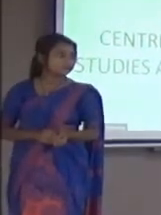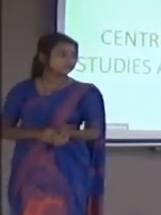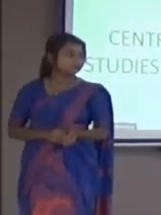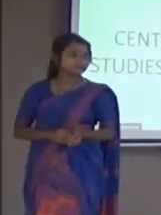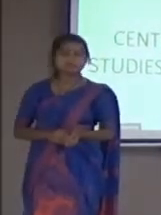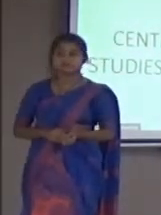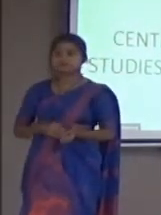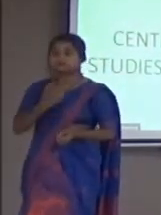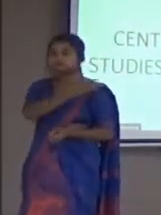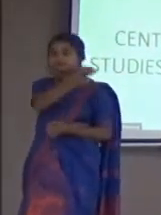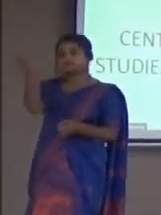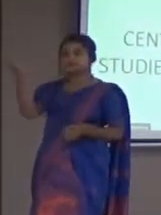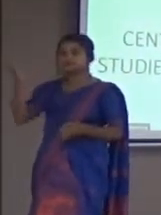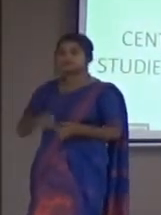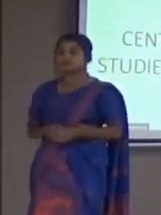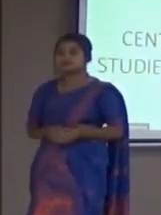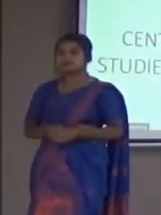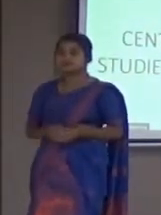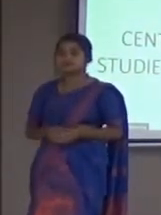Ladies and gentlemen,